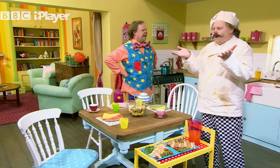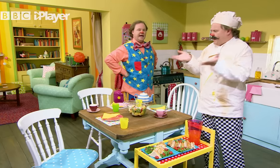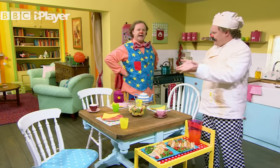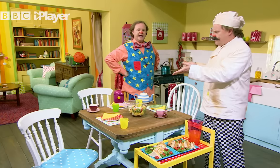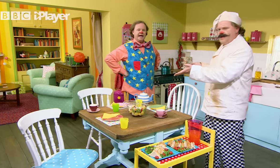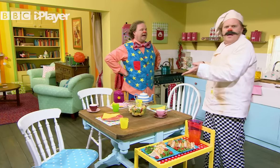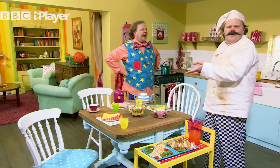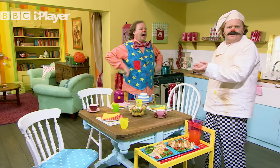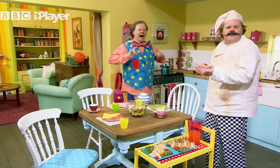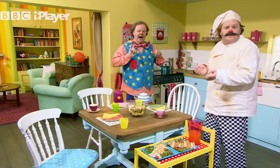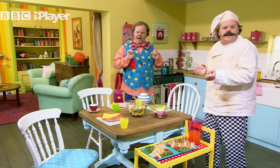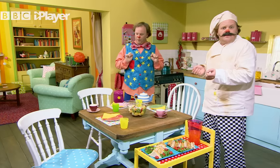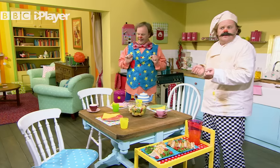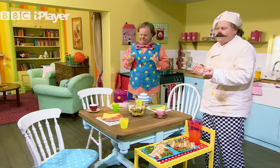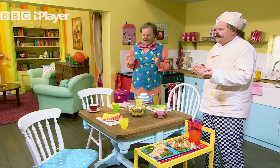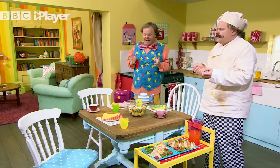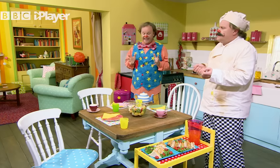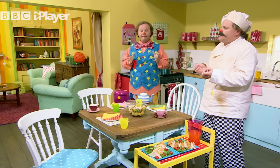Where are your guests? Ah, well,